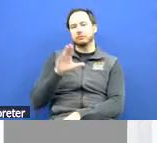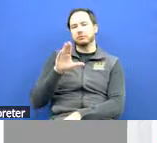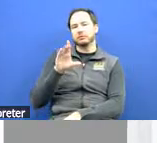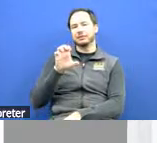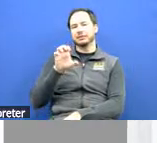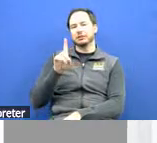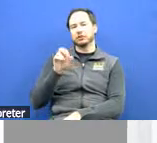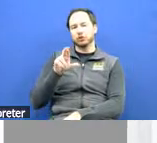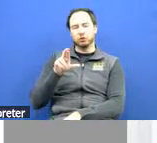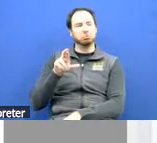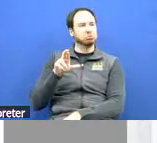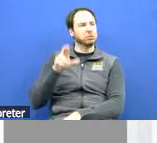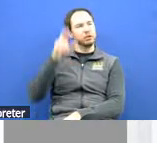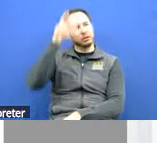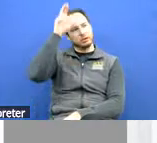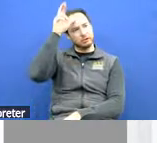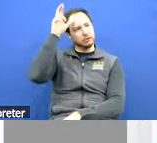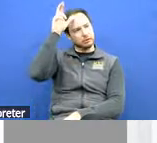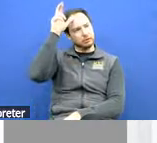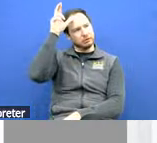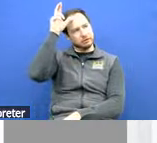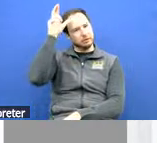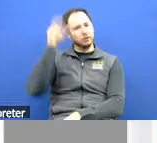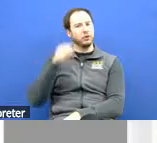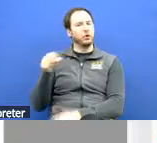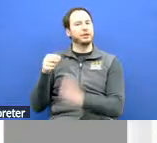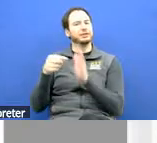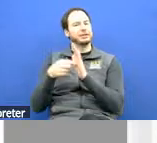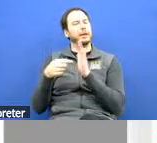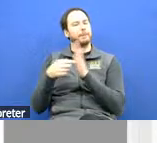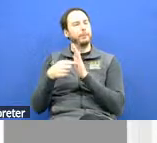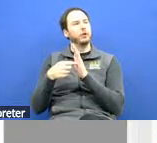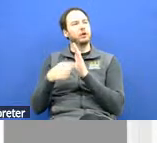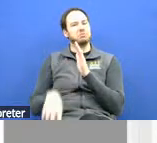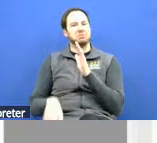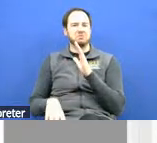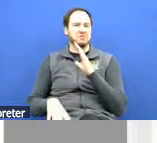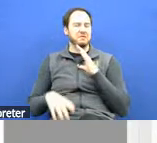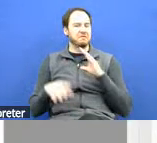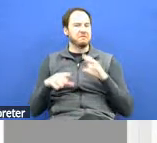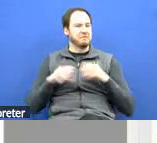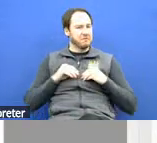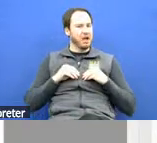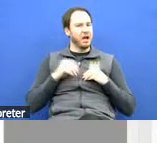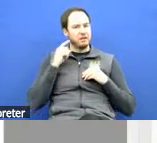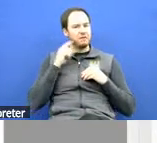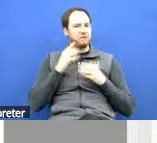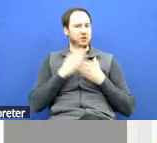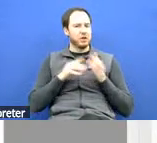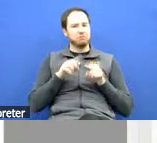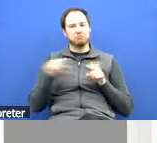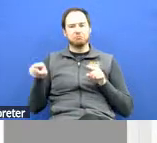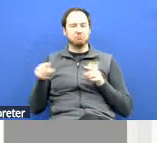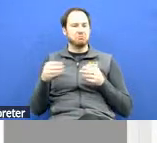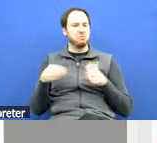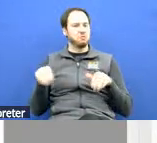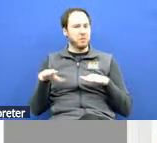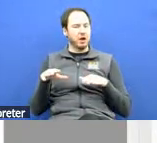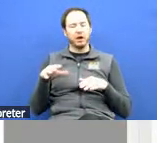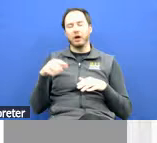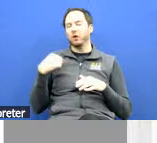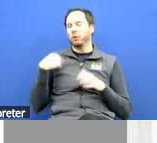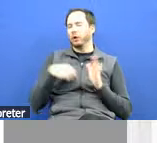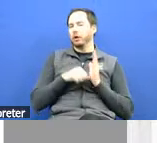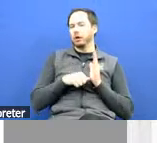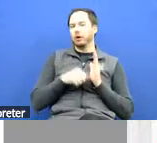sheds, and those are examples of those ones would be fine on the various properties. One of the things we talk about